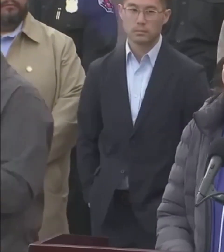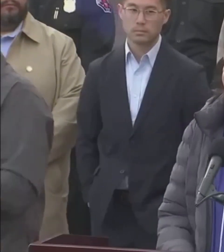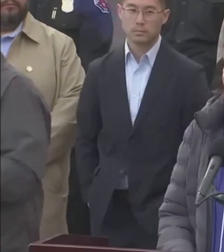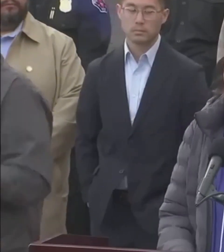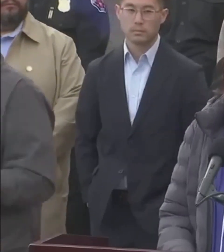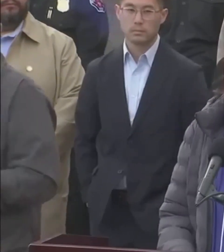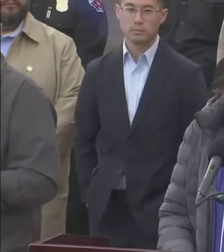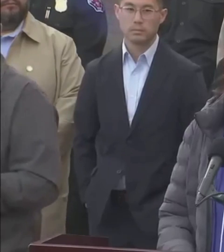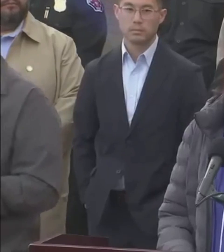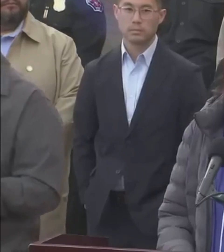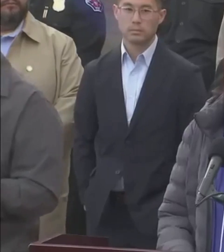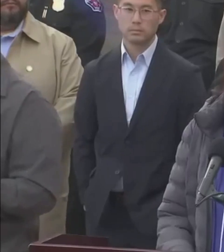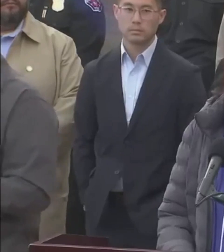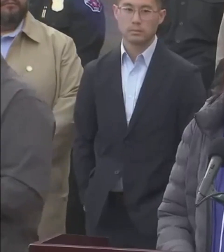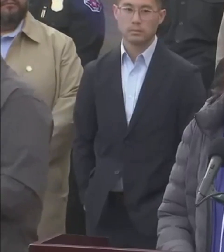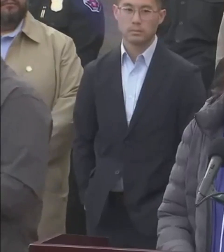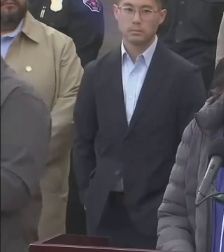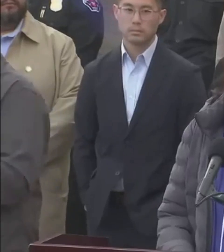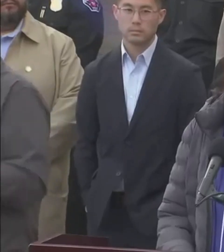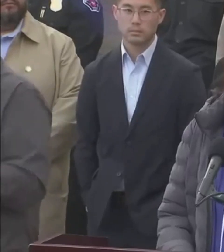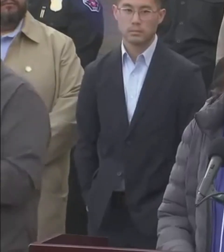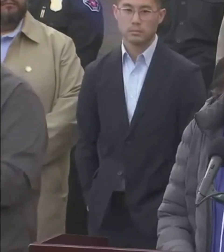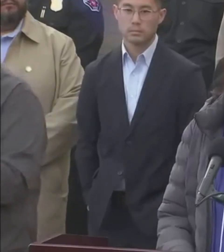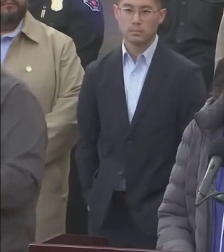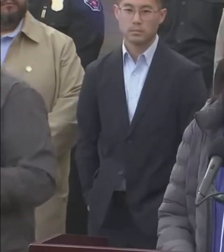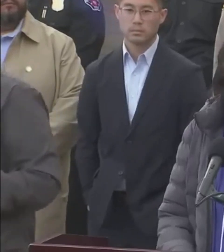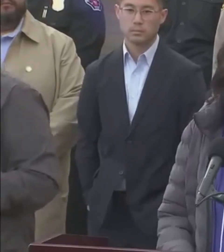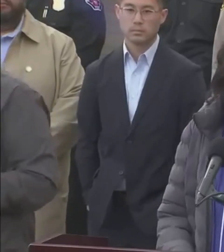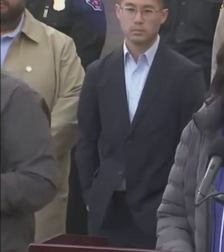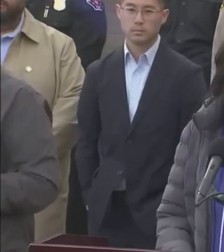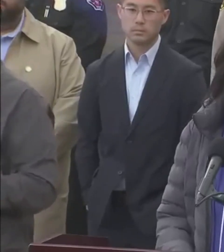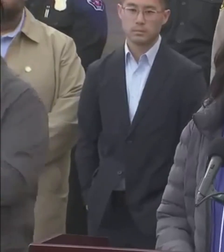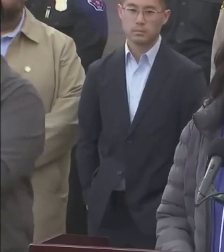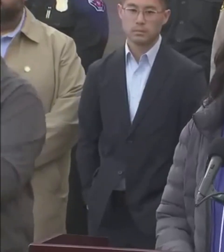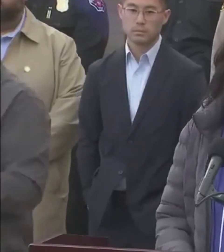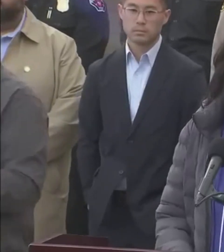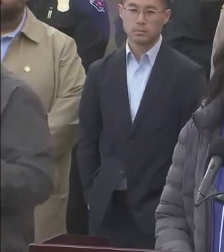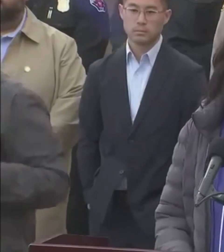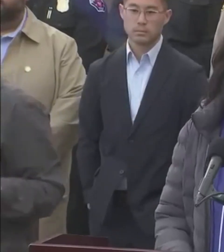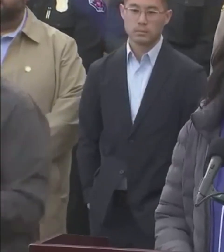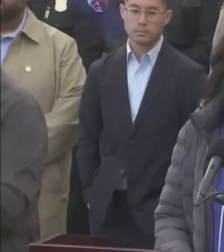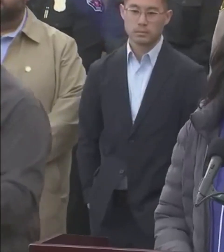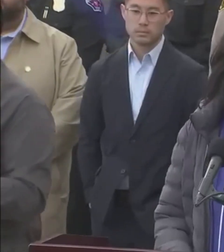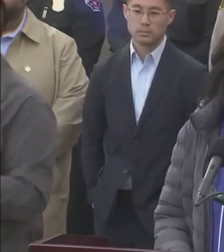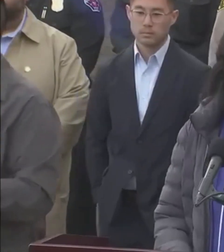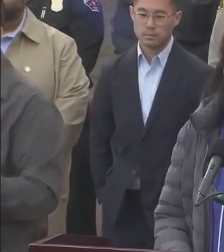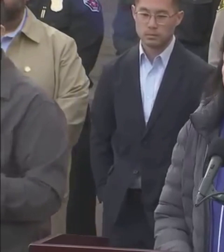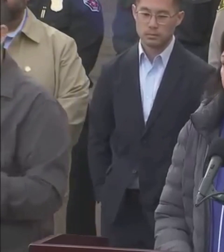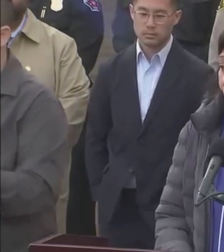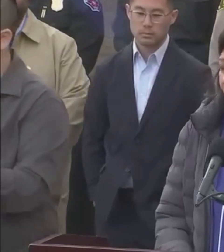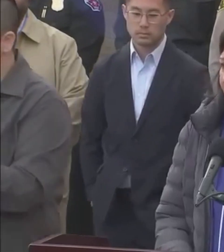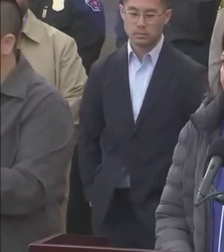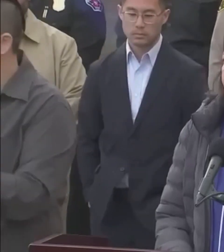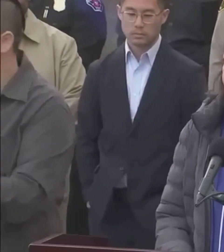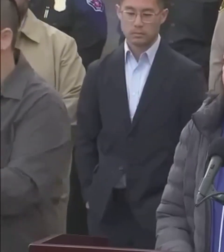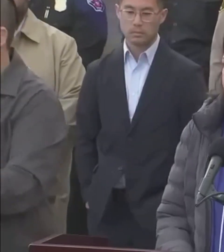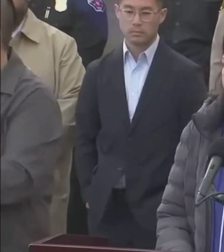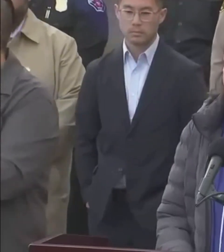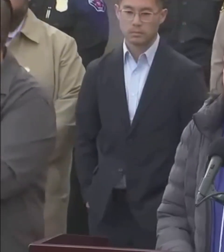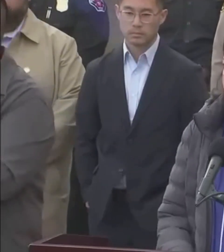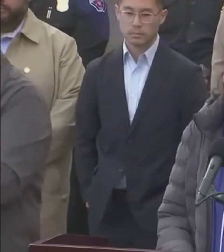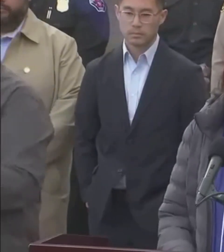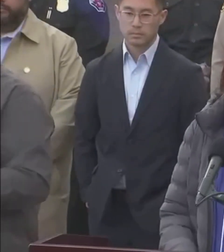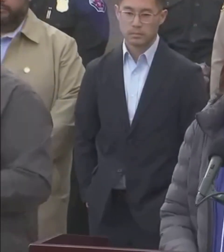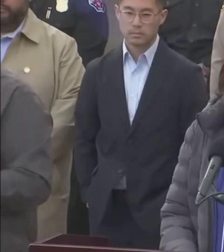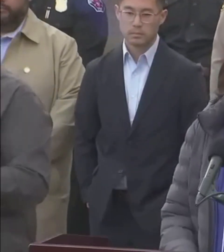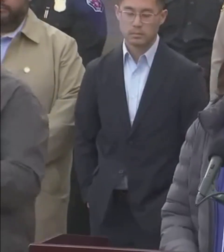is unspeakable. Our office has been nearby with Monterey Park PD, LASD, and our government law enforcement. No